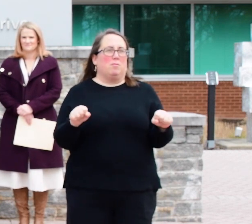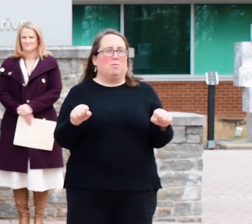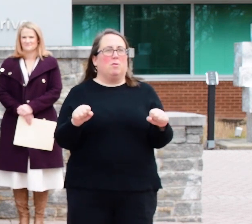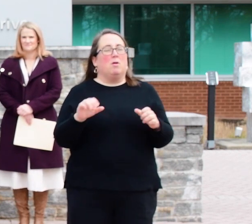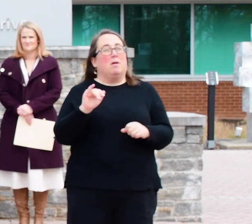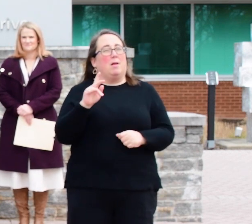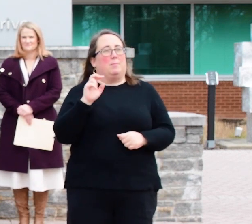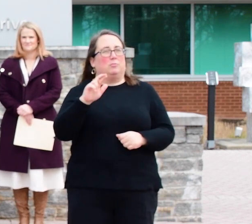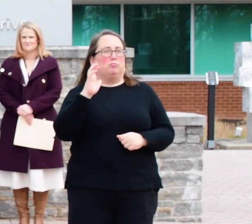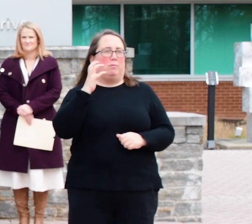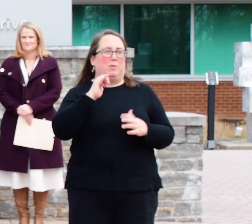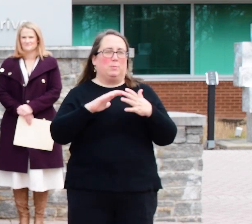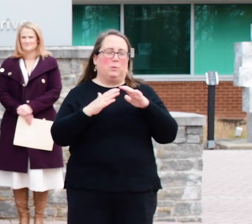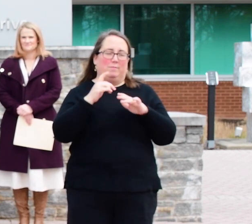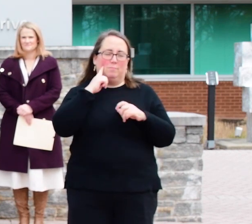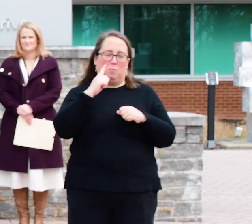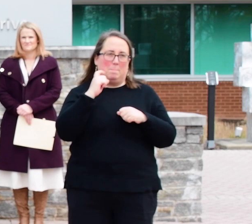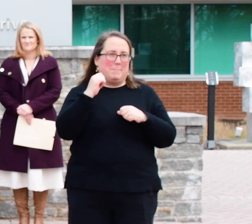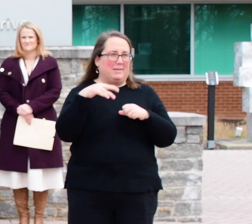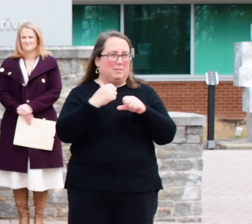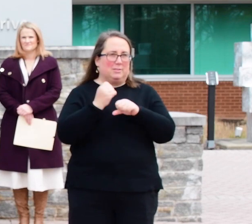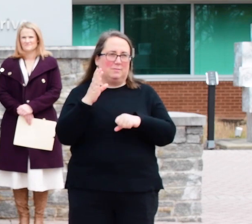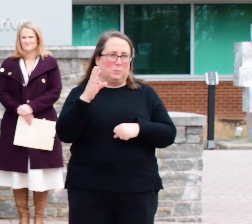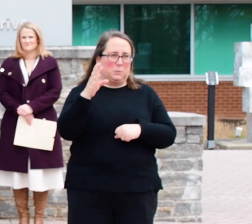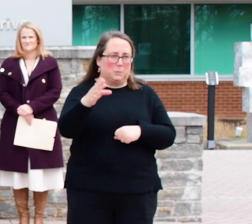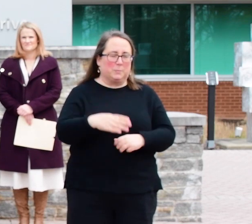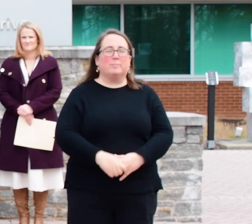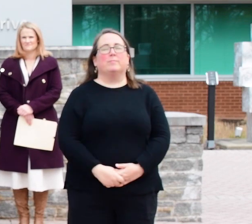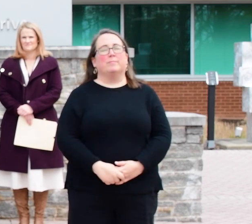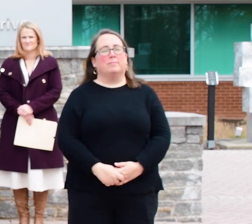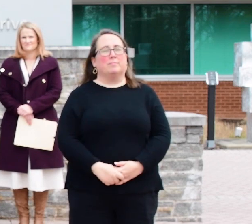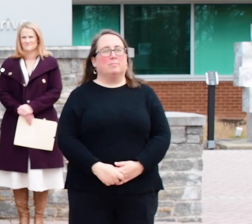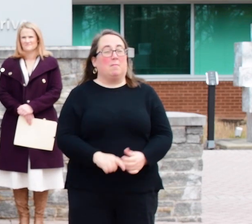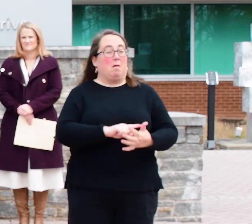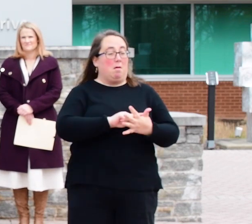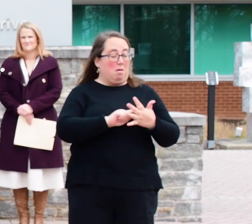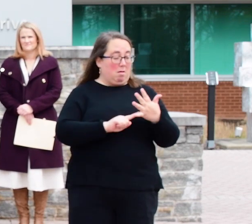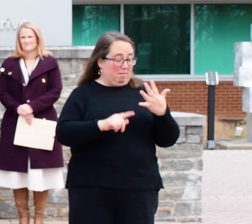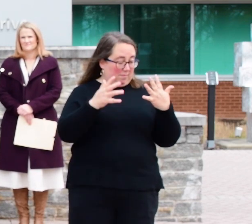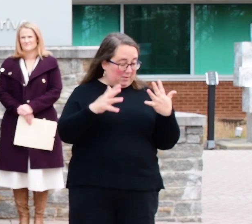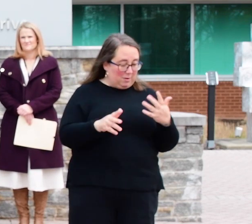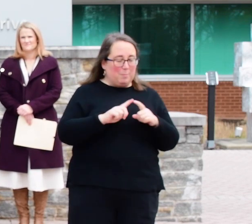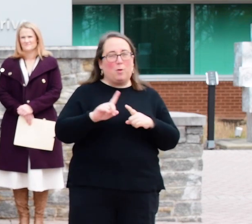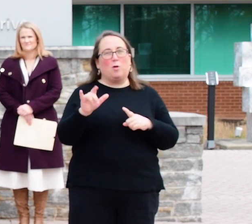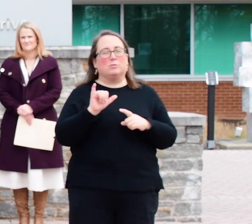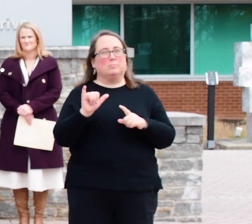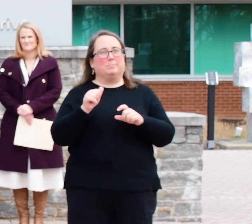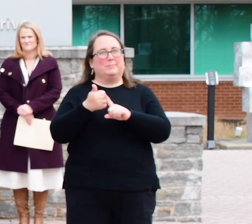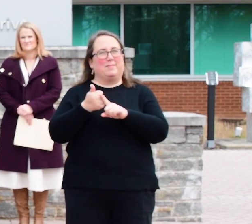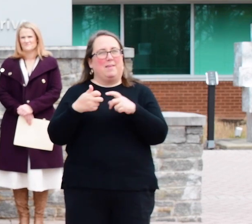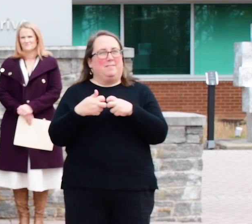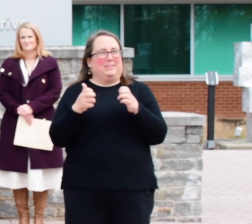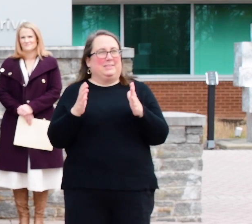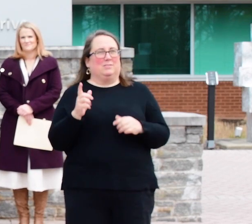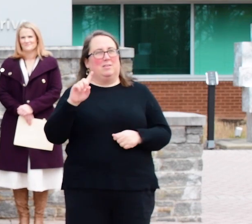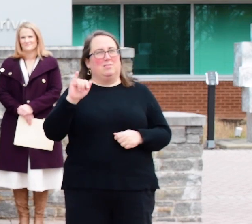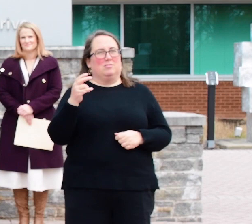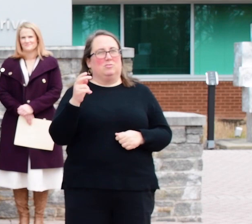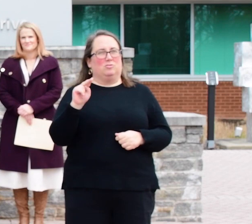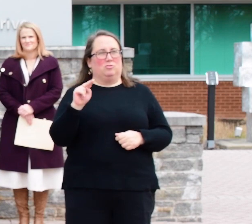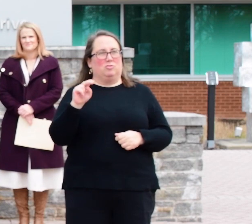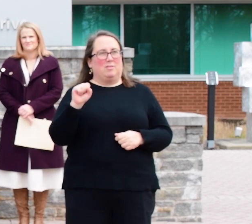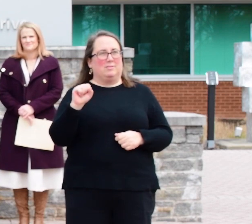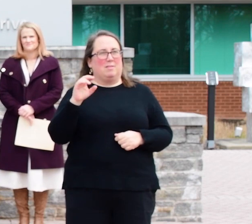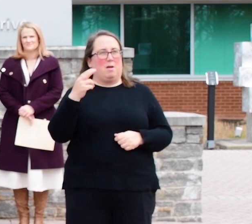amateur radio community for years to come. On top of all this, Dan is also a physicist at Johns Hopkins Applied